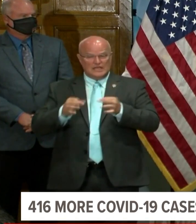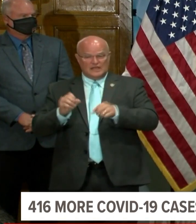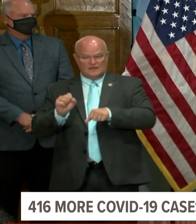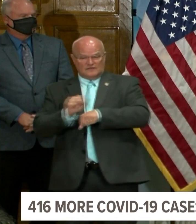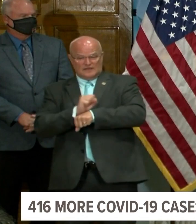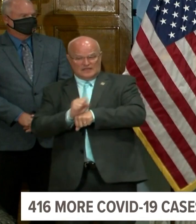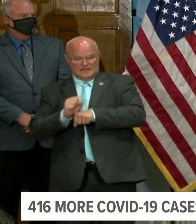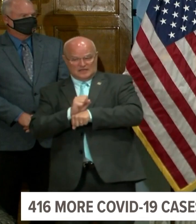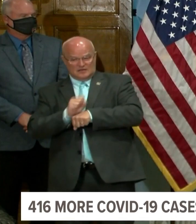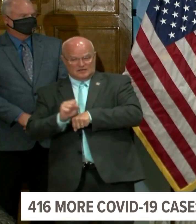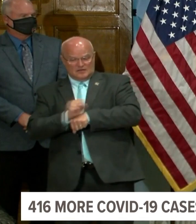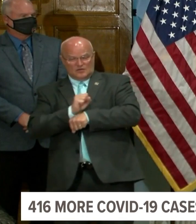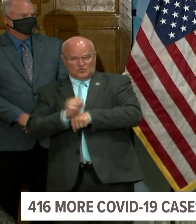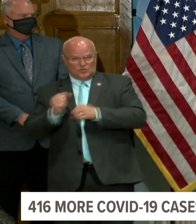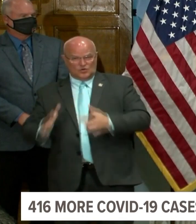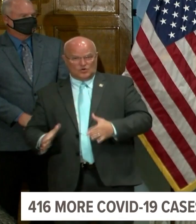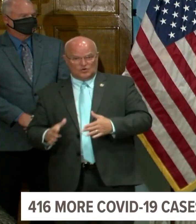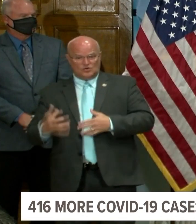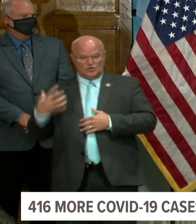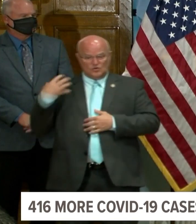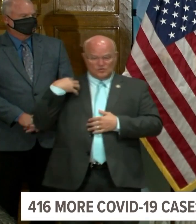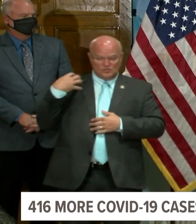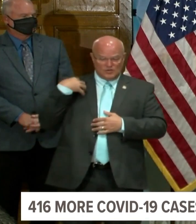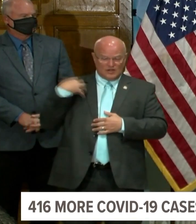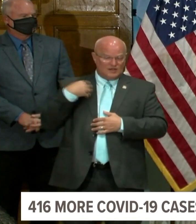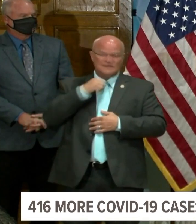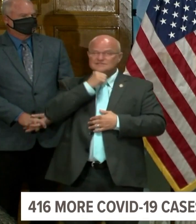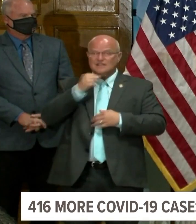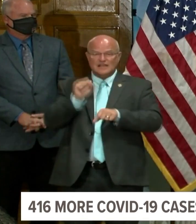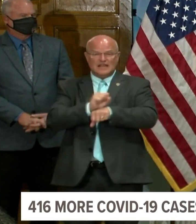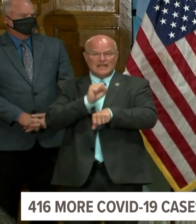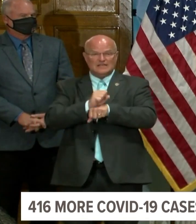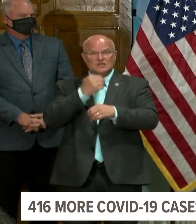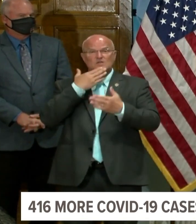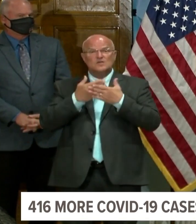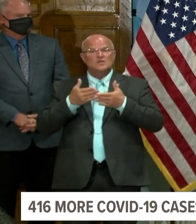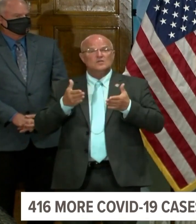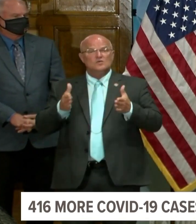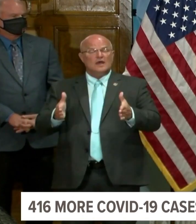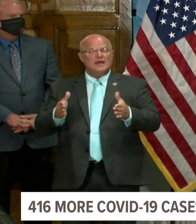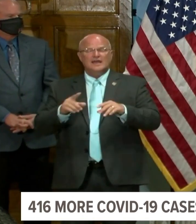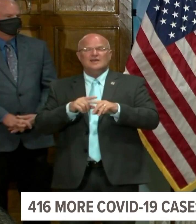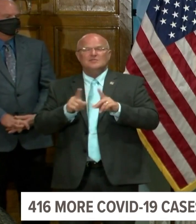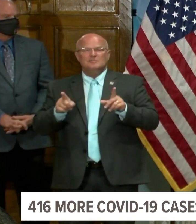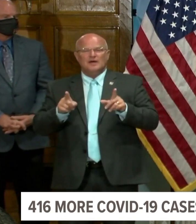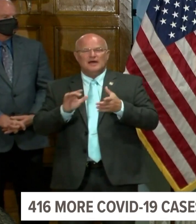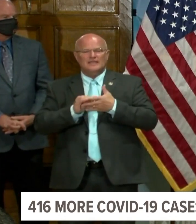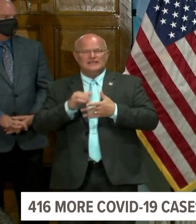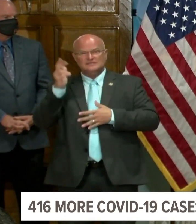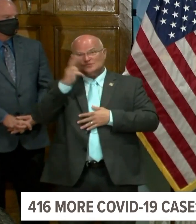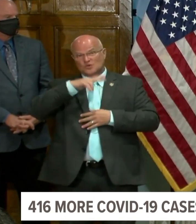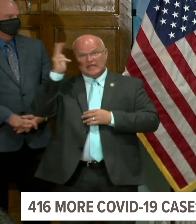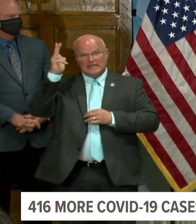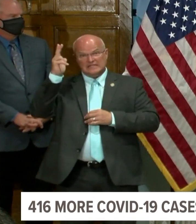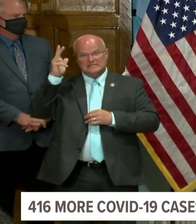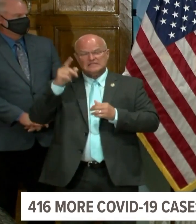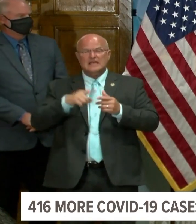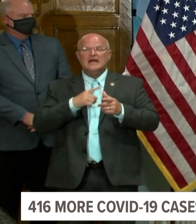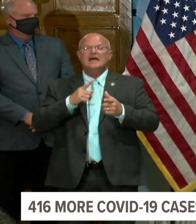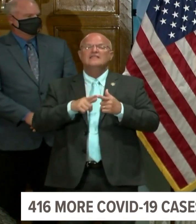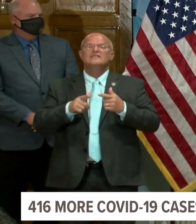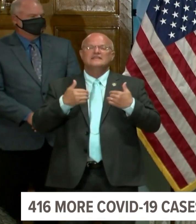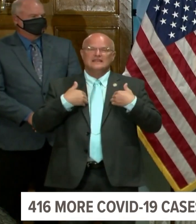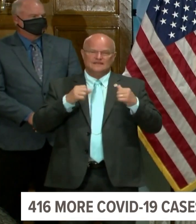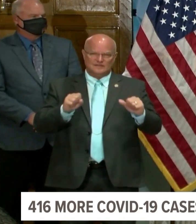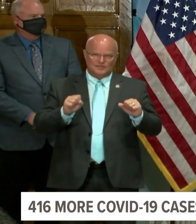employer or otherwise is not acting in good faith or is acting in a way that is willful or reckless, then there's still